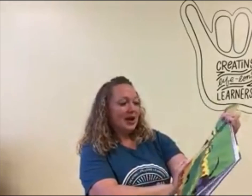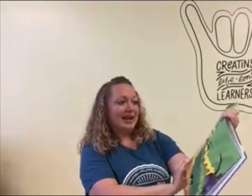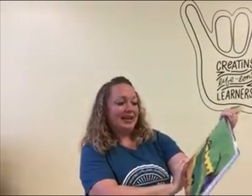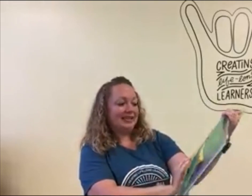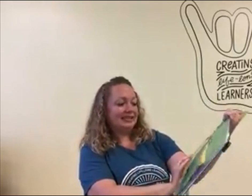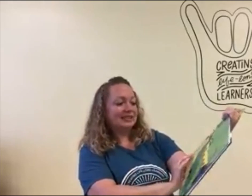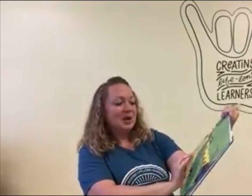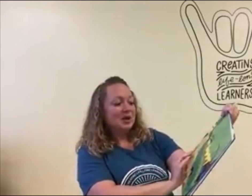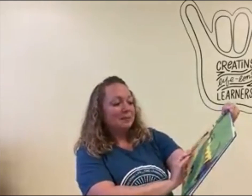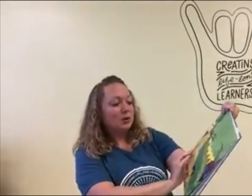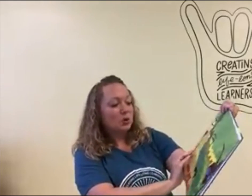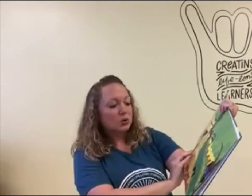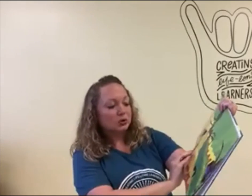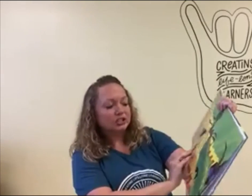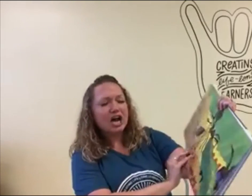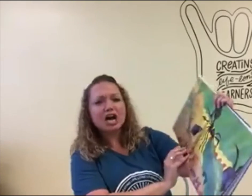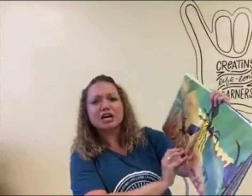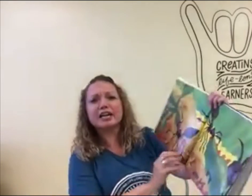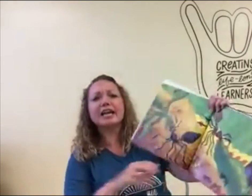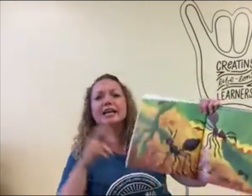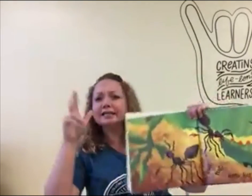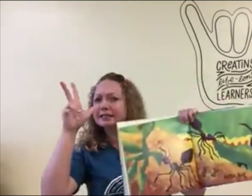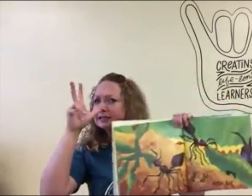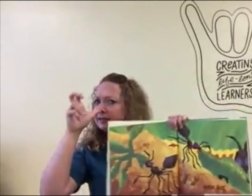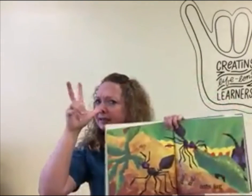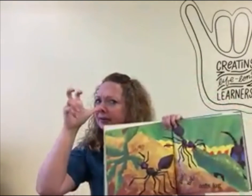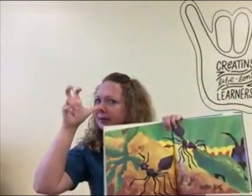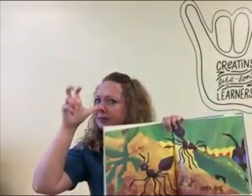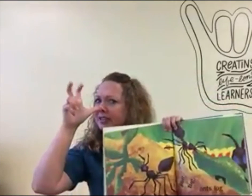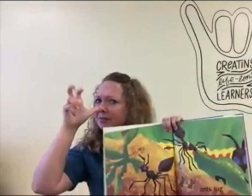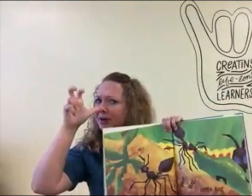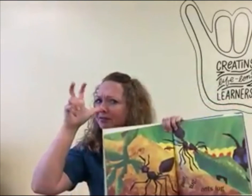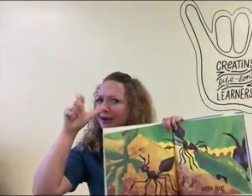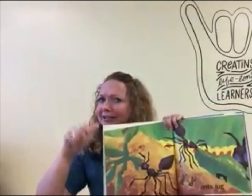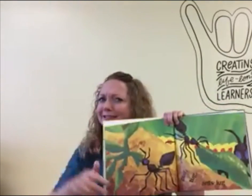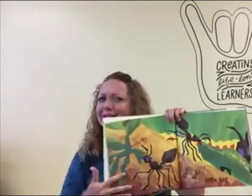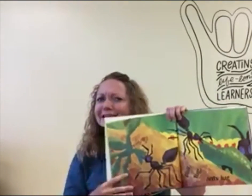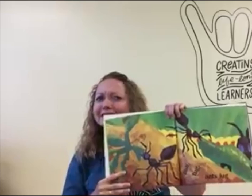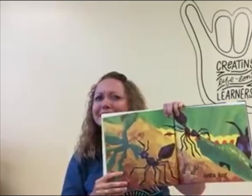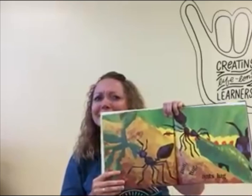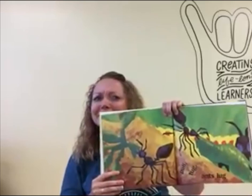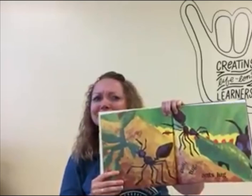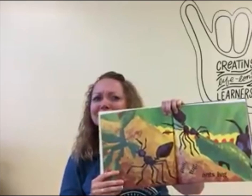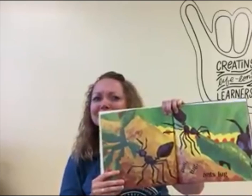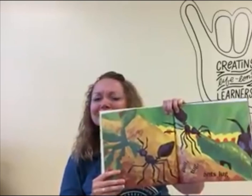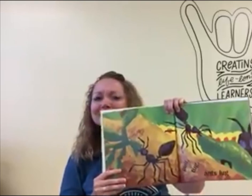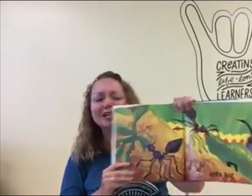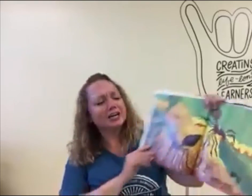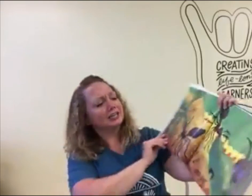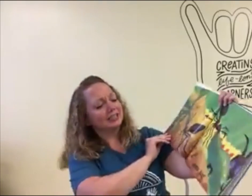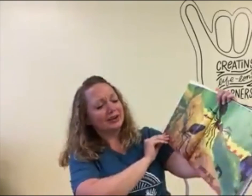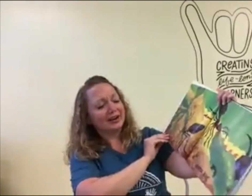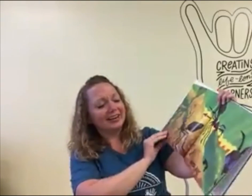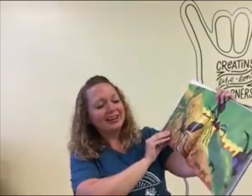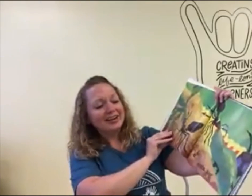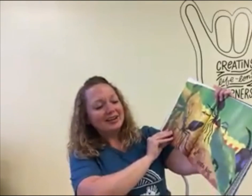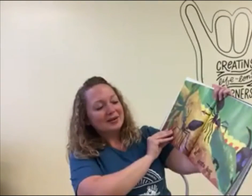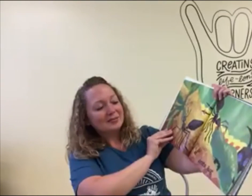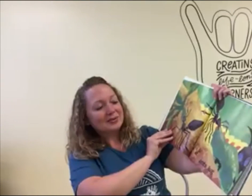Ants. Pull, tug, ants. Sign bug for ants. Ants lunge. Lug, sorry. Pull,